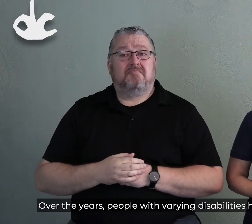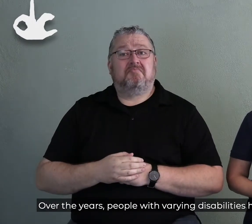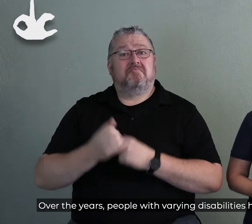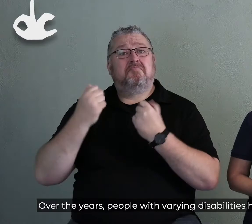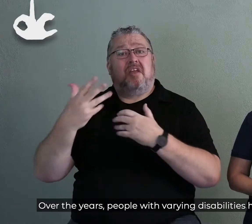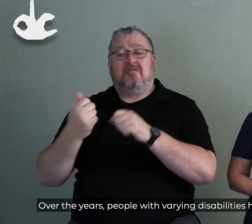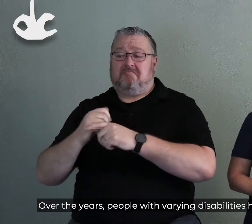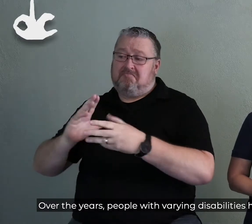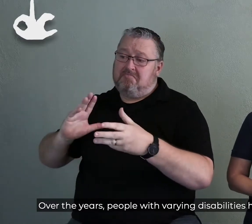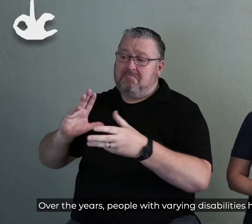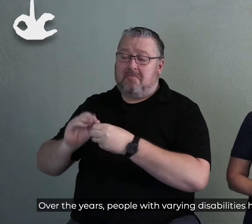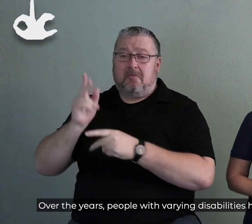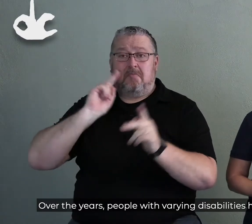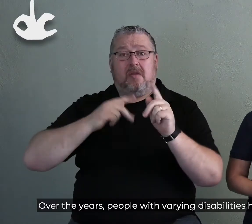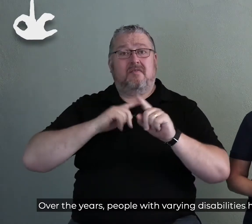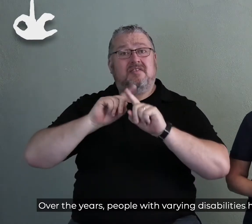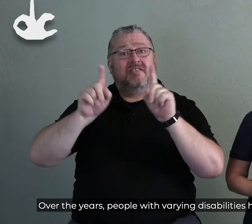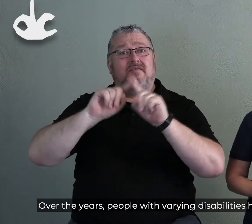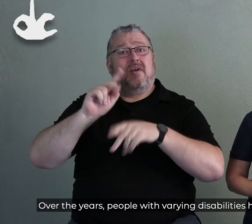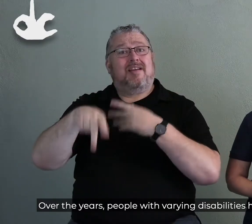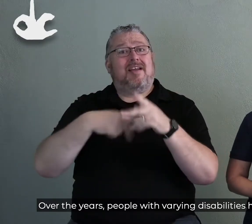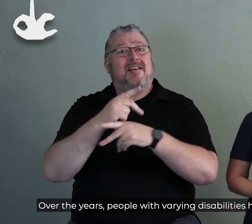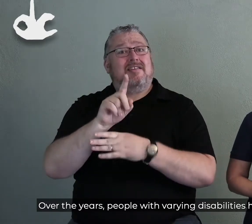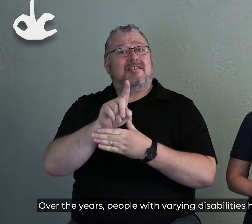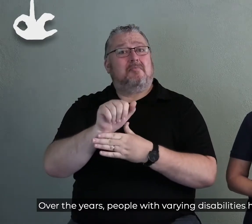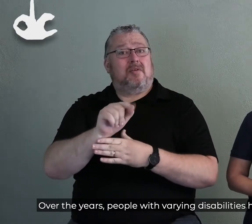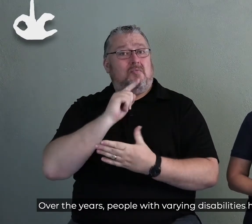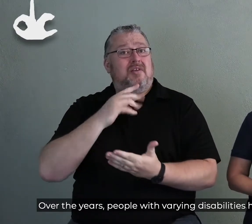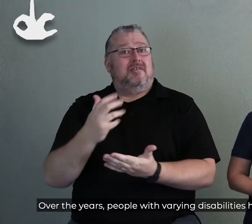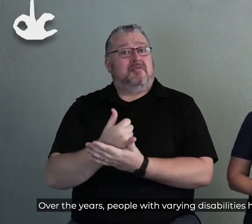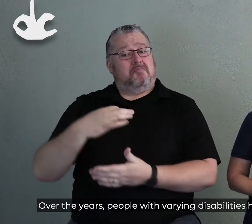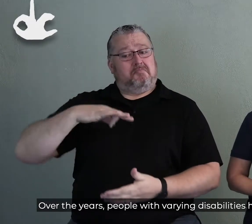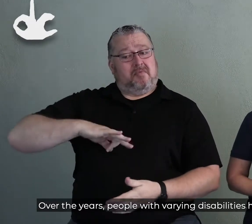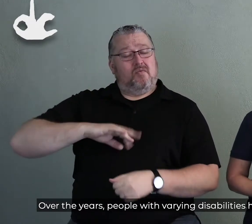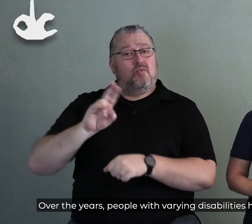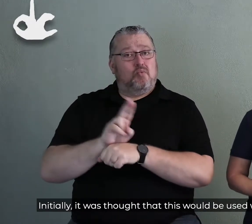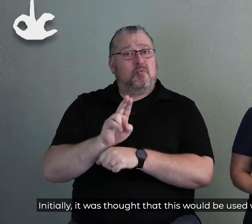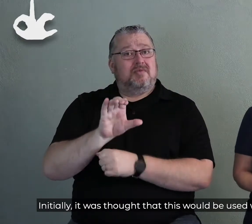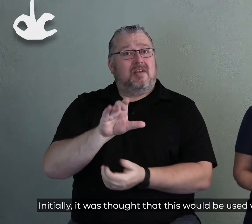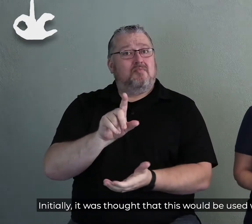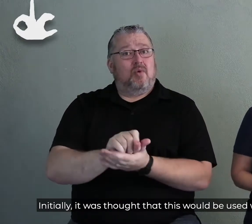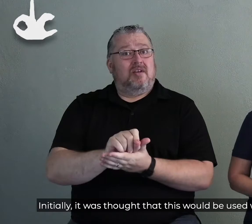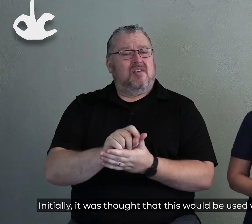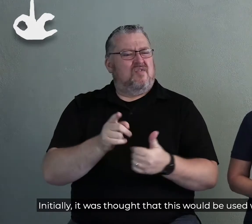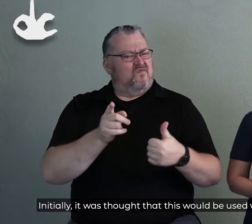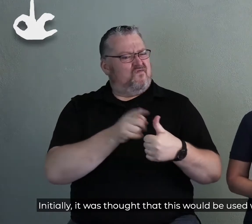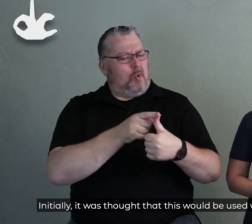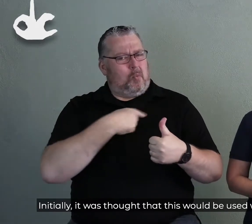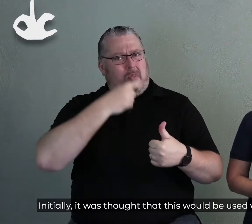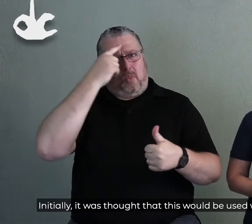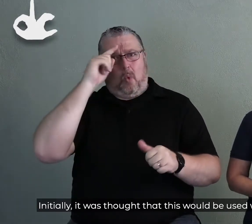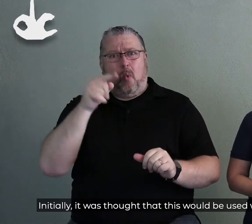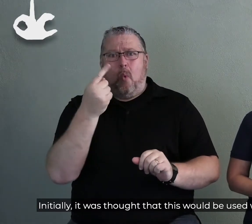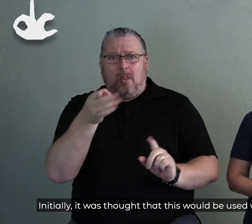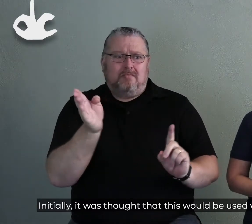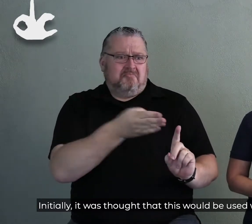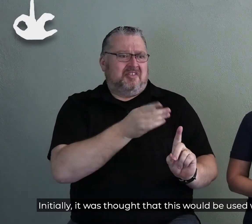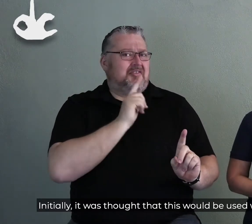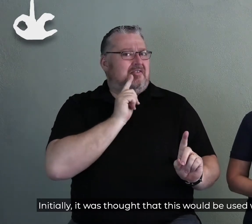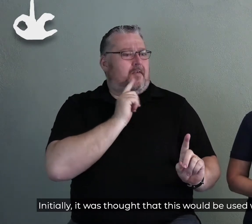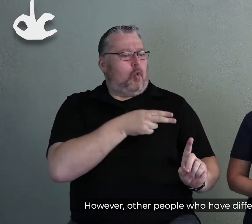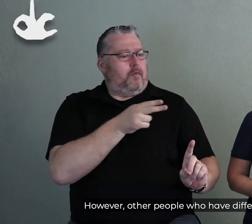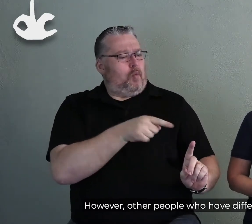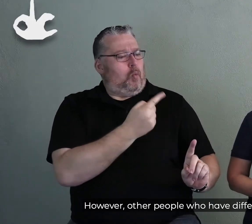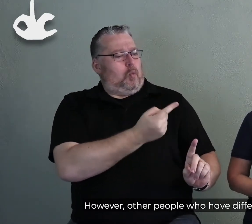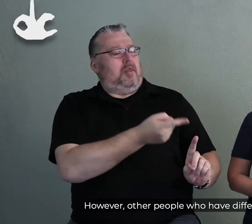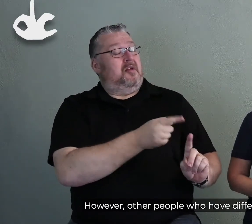years, people with varying disabilities have also benefited from CPrint. Initially, it was thought this would be used with deaf and hard of